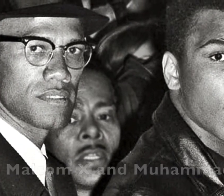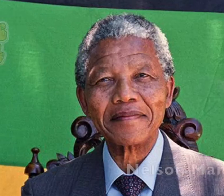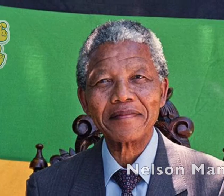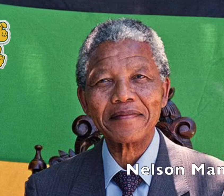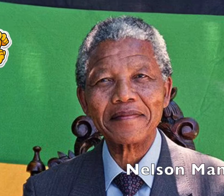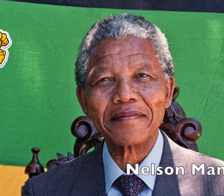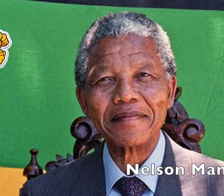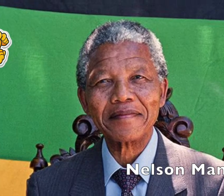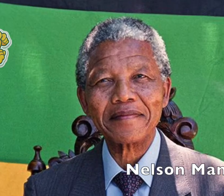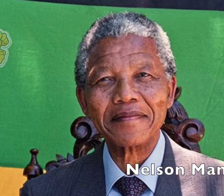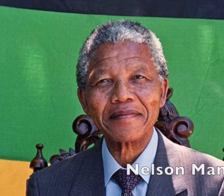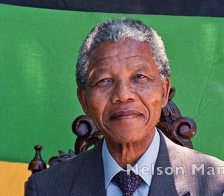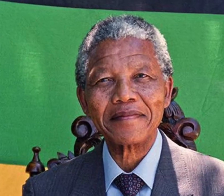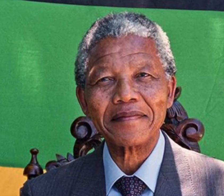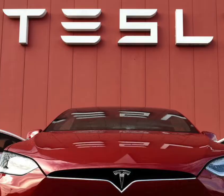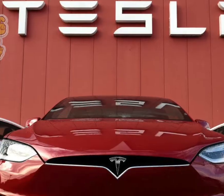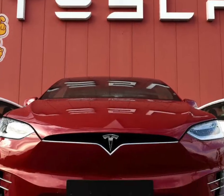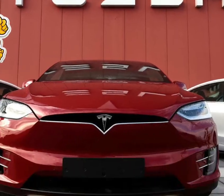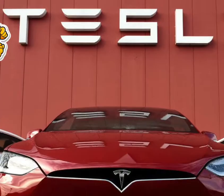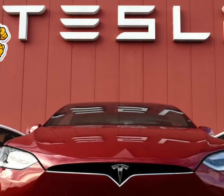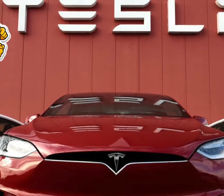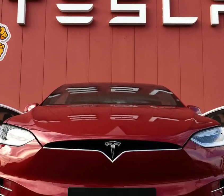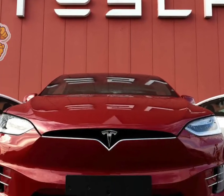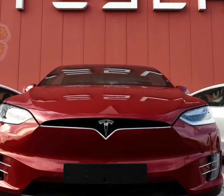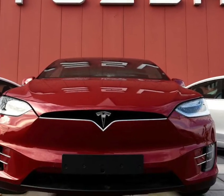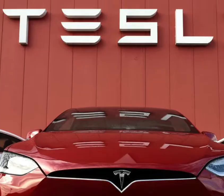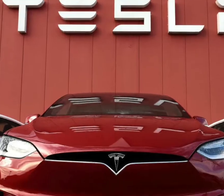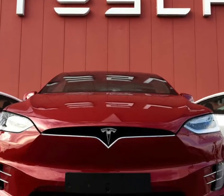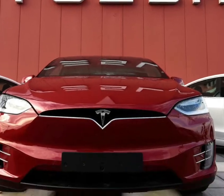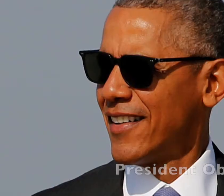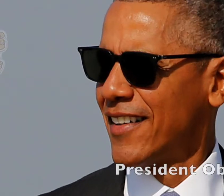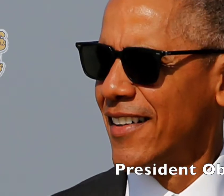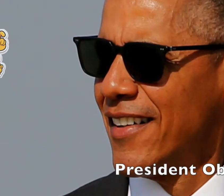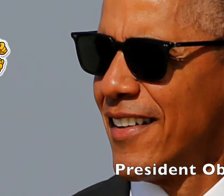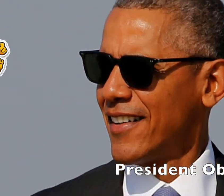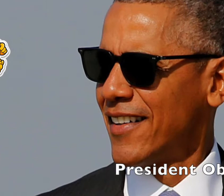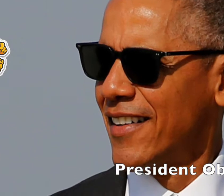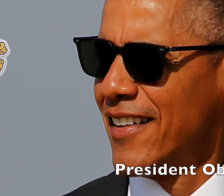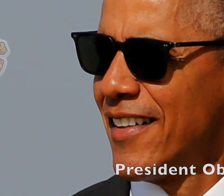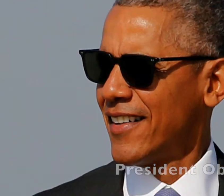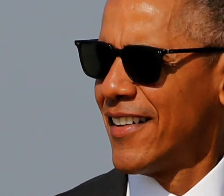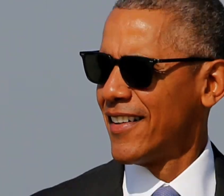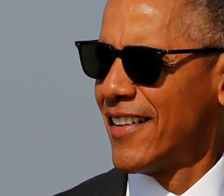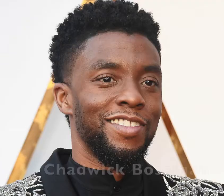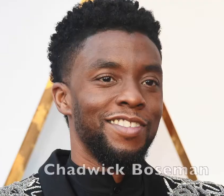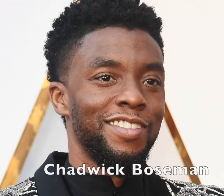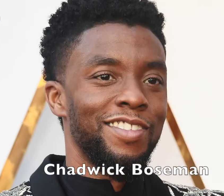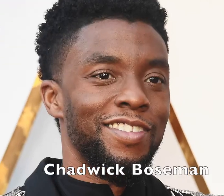here. Listen, the champ I'ma kill him with the first verse. The and champ I'ma bury is him here. With the second. The champ is